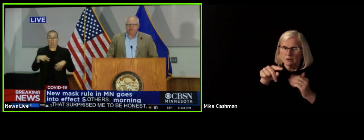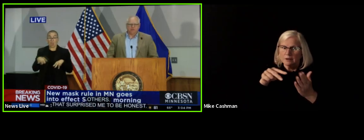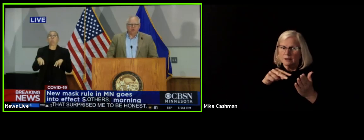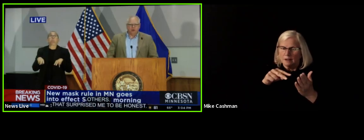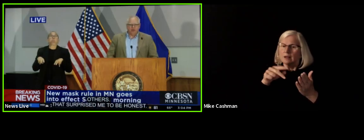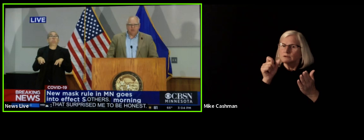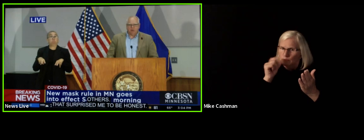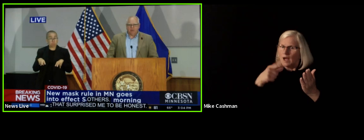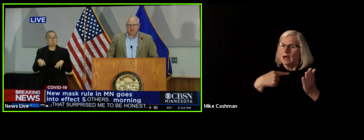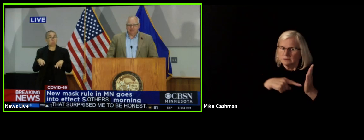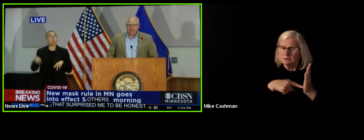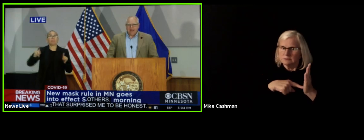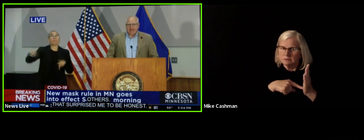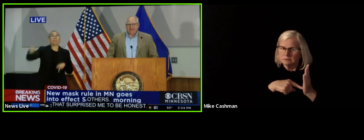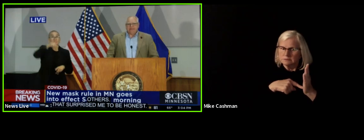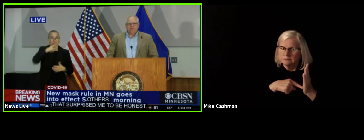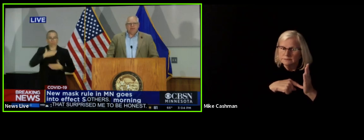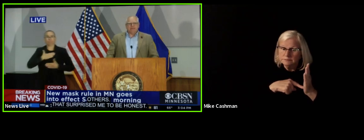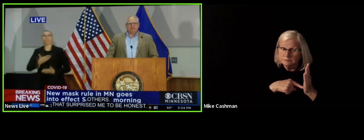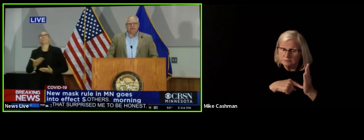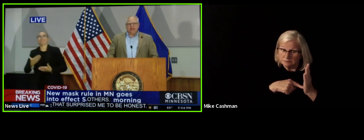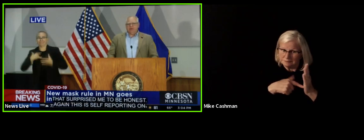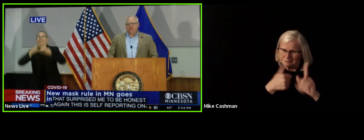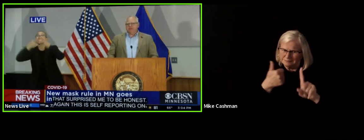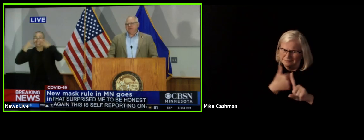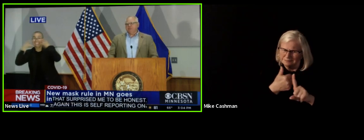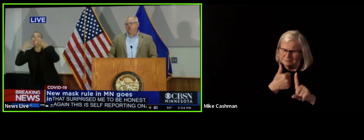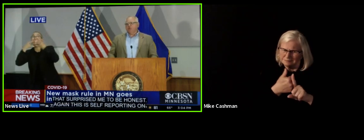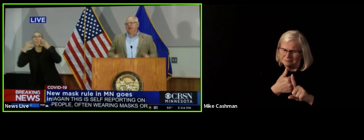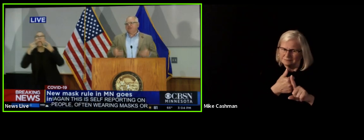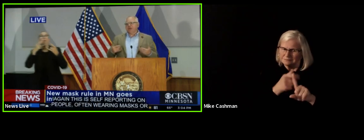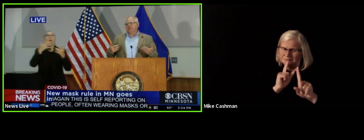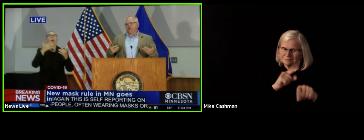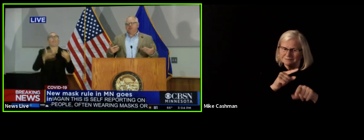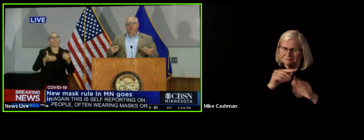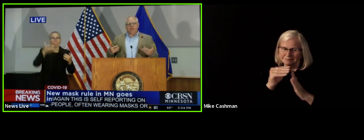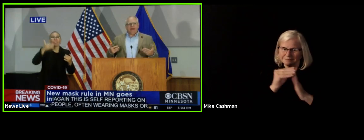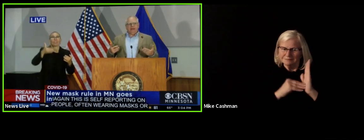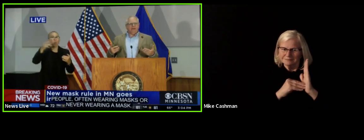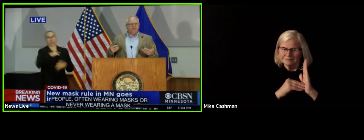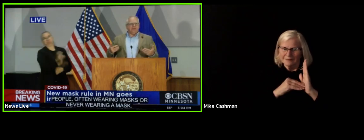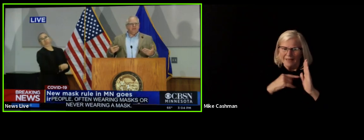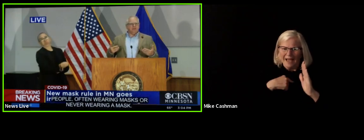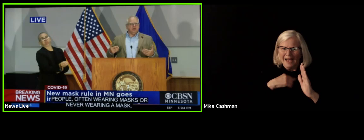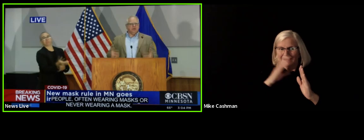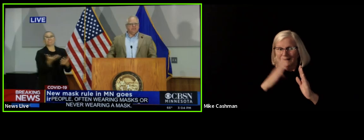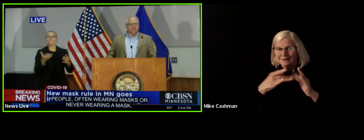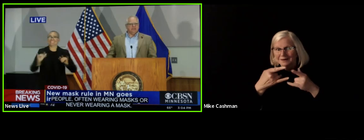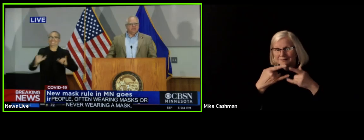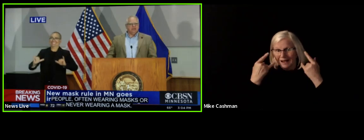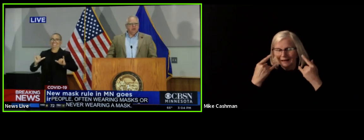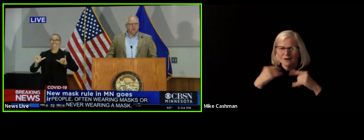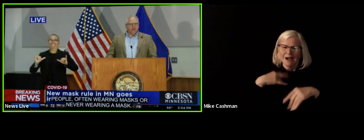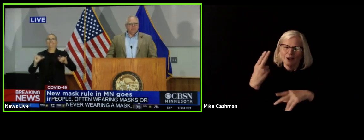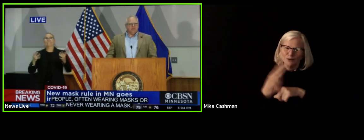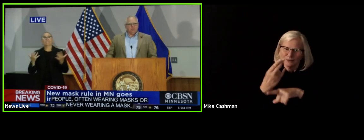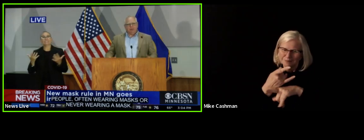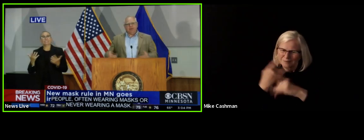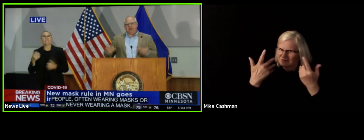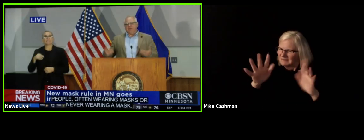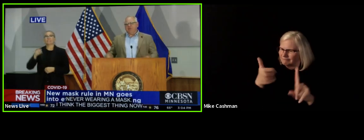masks or never wearing masks. I think the biggest thing now is that the mood has changed pretty dramatically, as I think you're starting to see this when